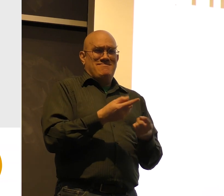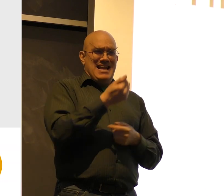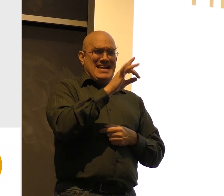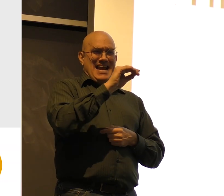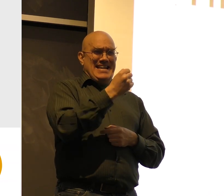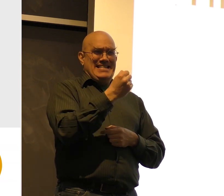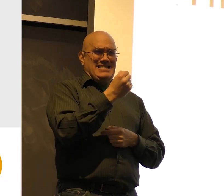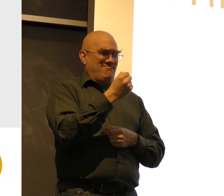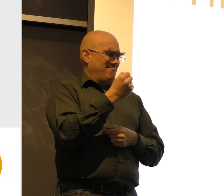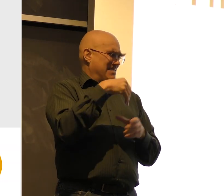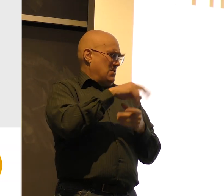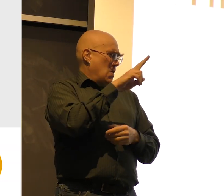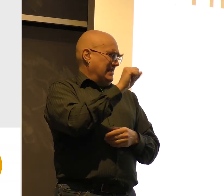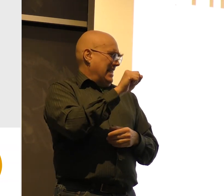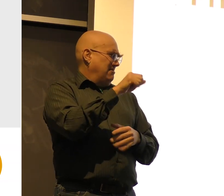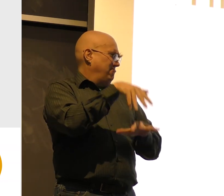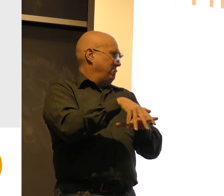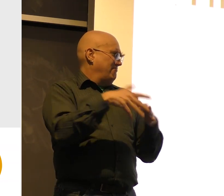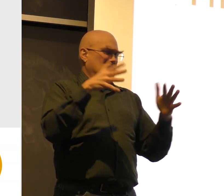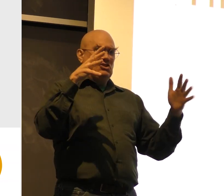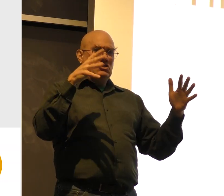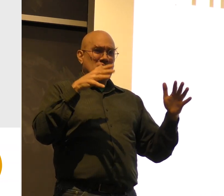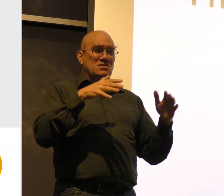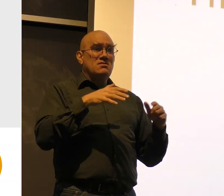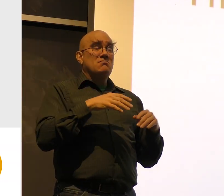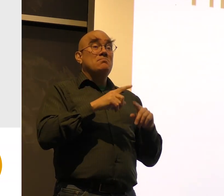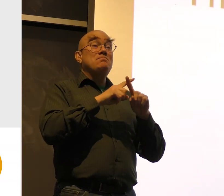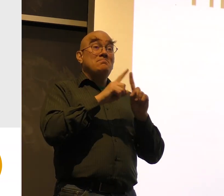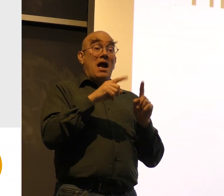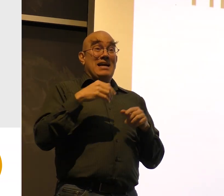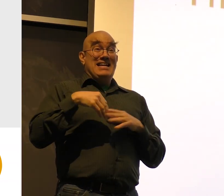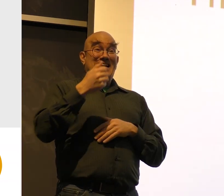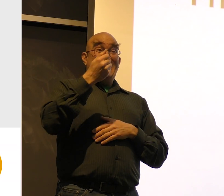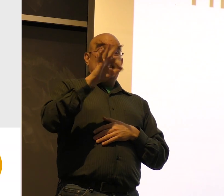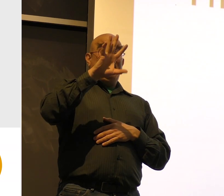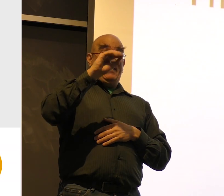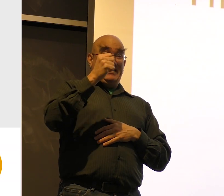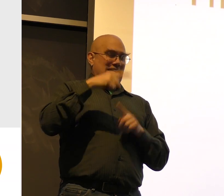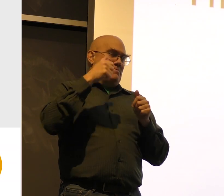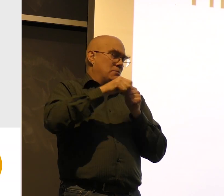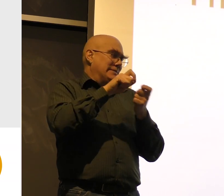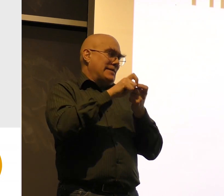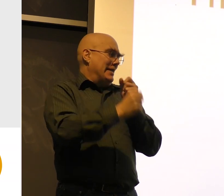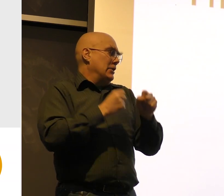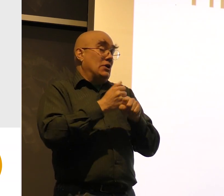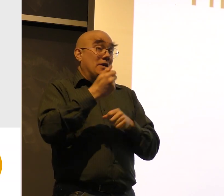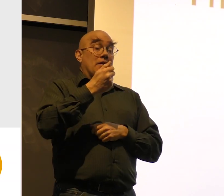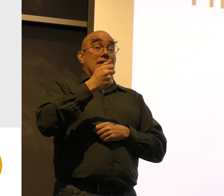Oralism, of course, has been around since the 1800s in the United States, and it has been has a strong foundation. But in the 50s, and I can't